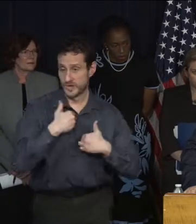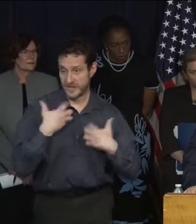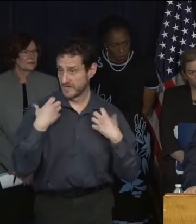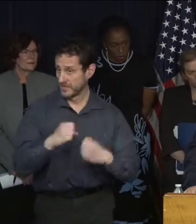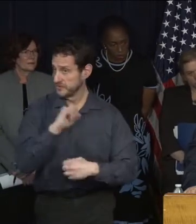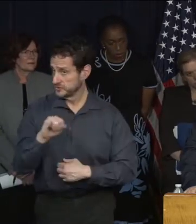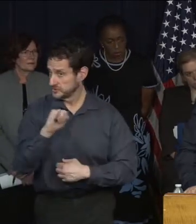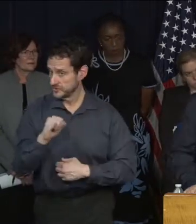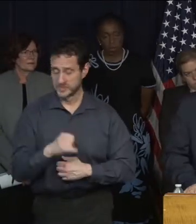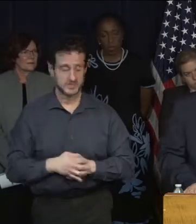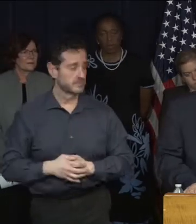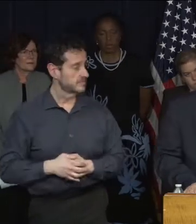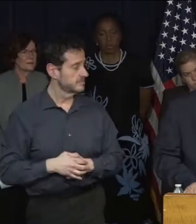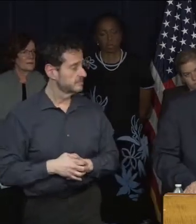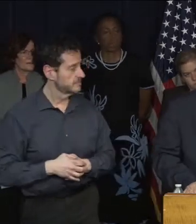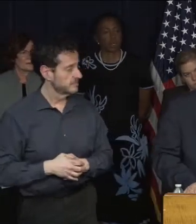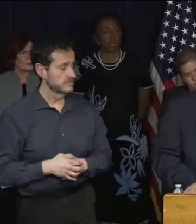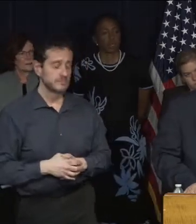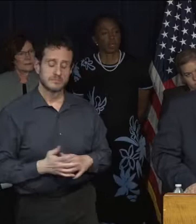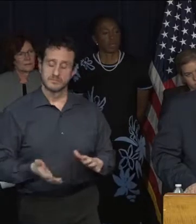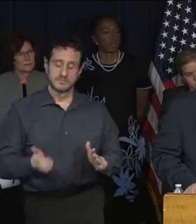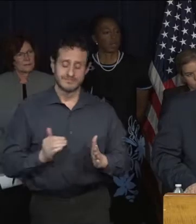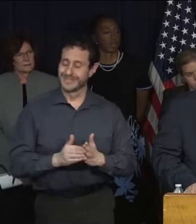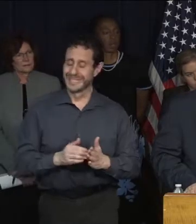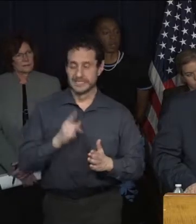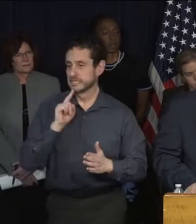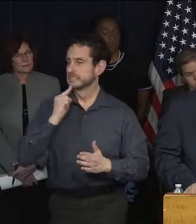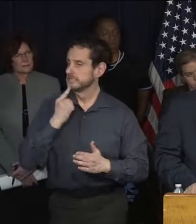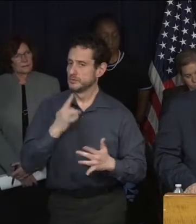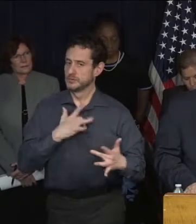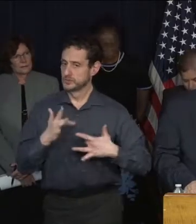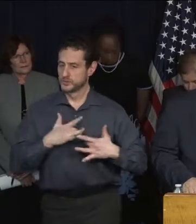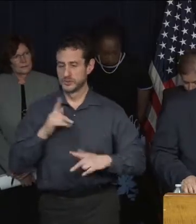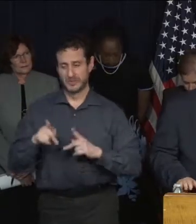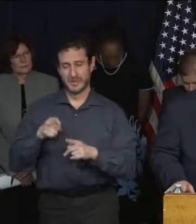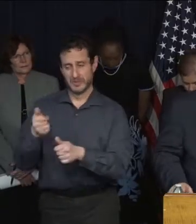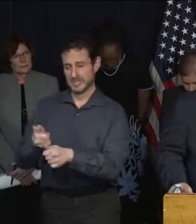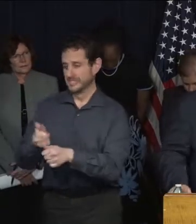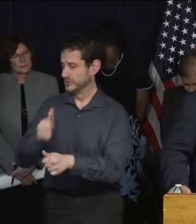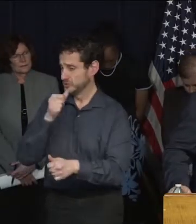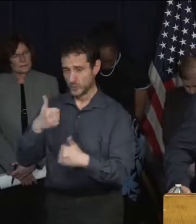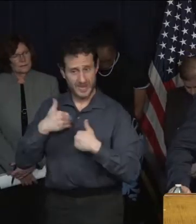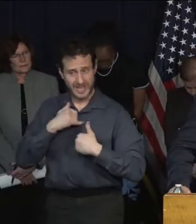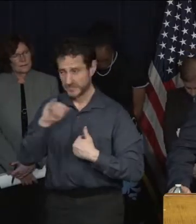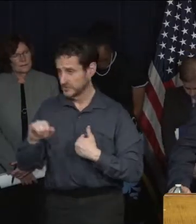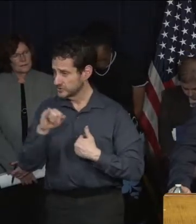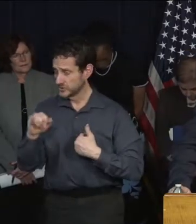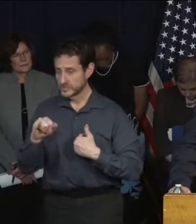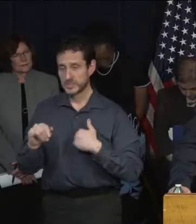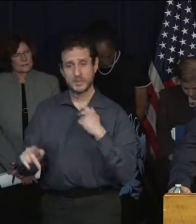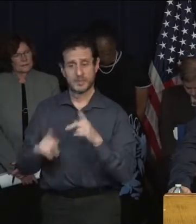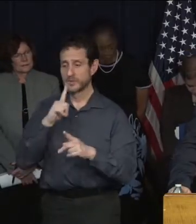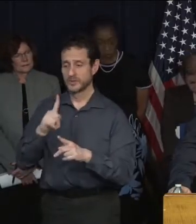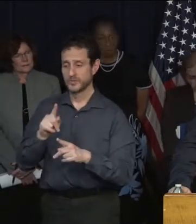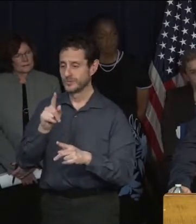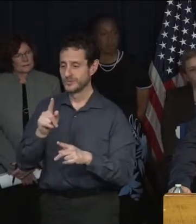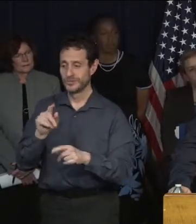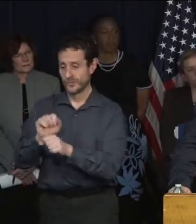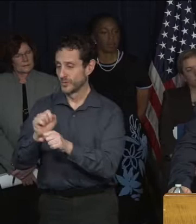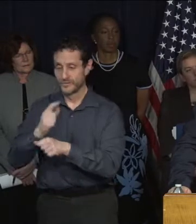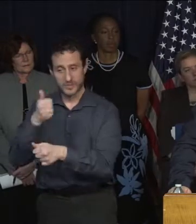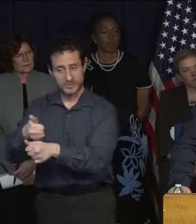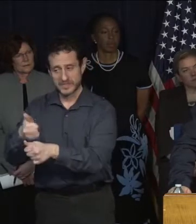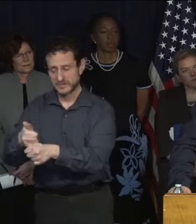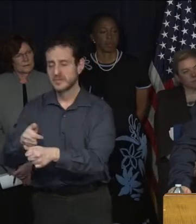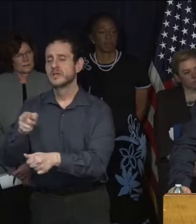Yeah, so this is of grave concern to us as well. We obviously, people have available to them the ability to